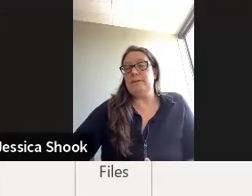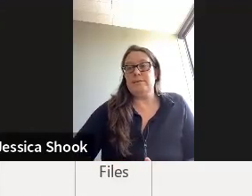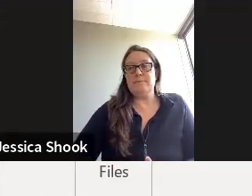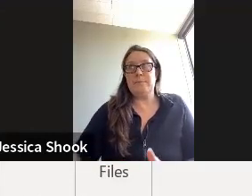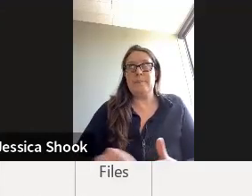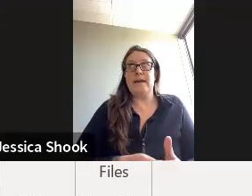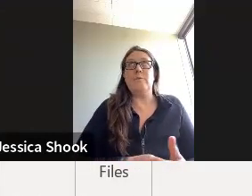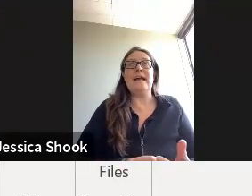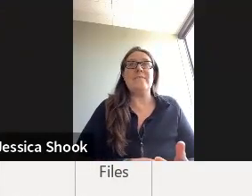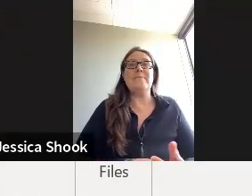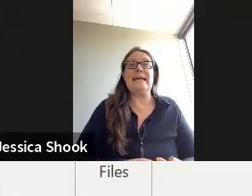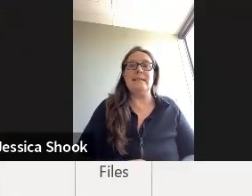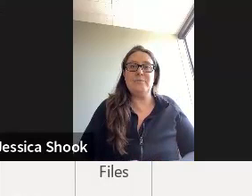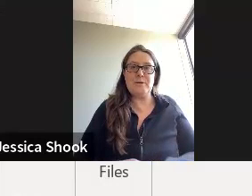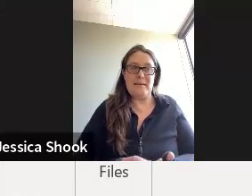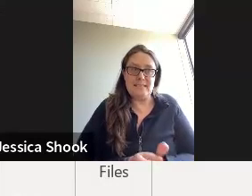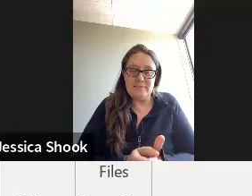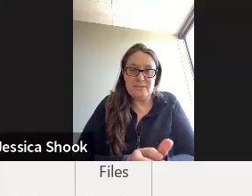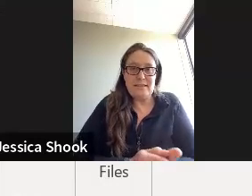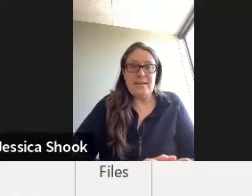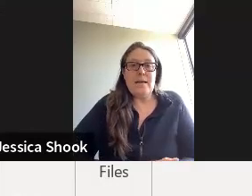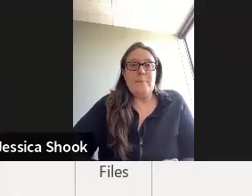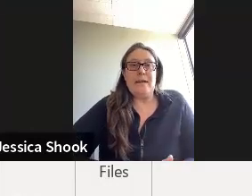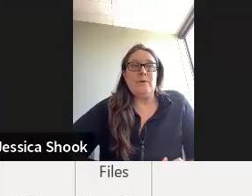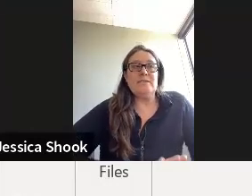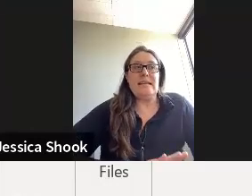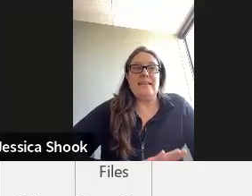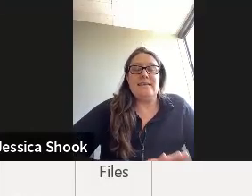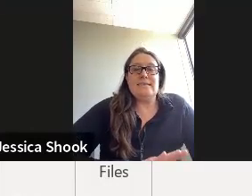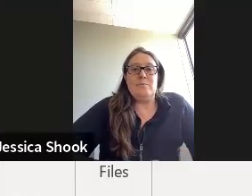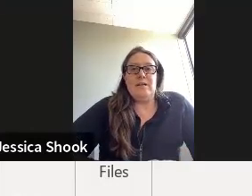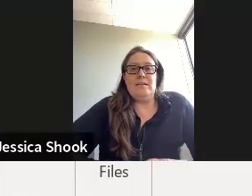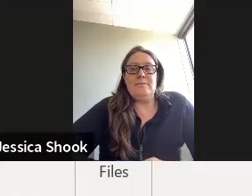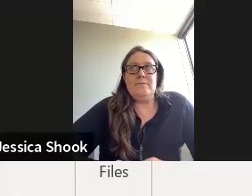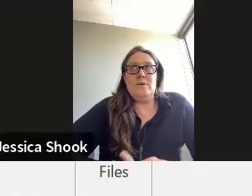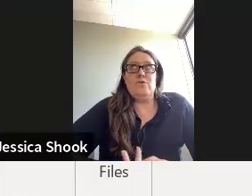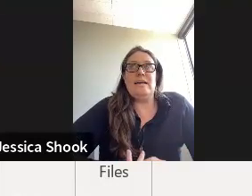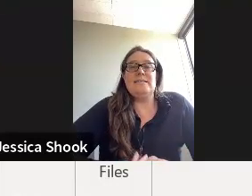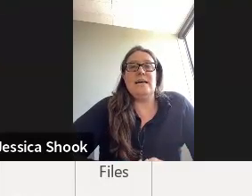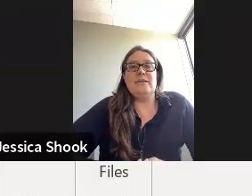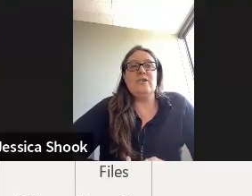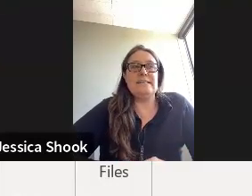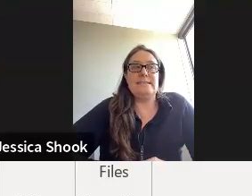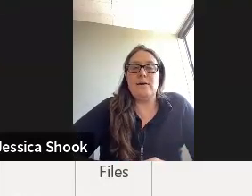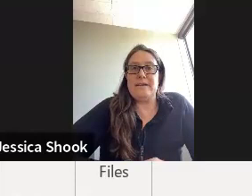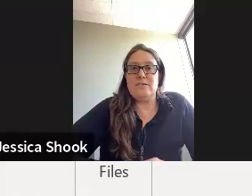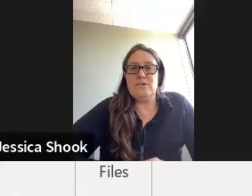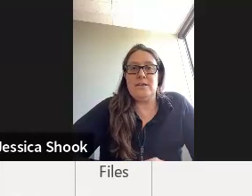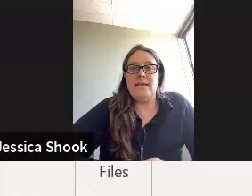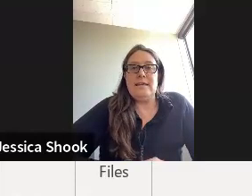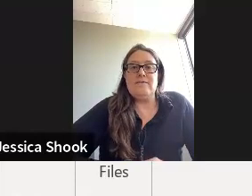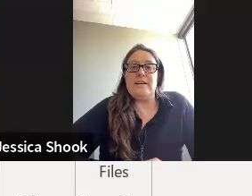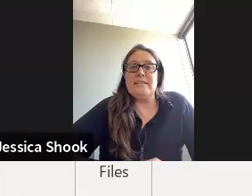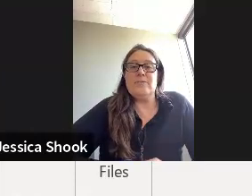to have a battle of perspectives, but I will say that as someone who has done crisis